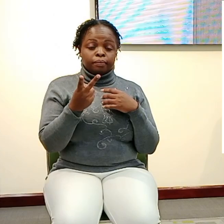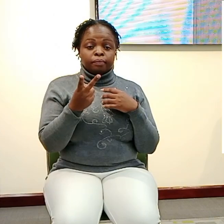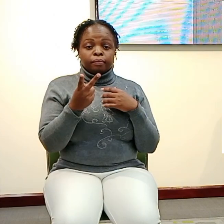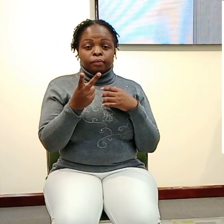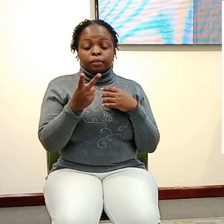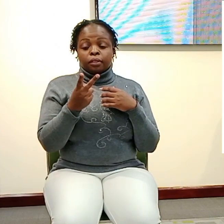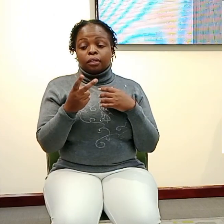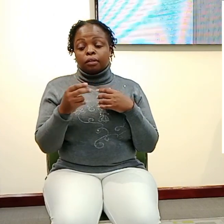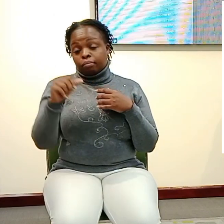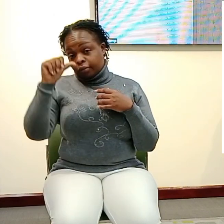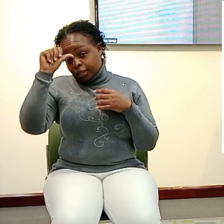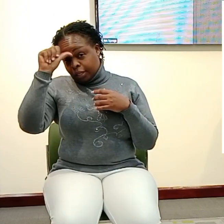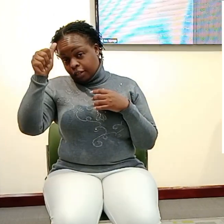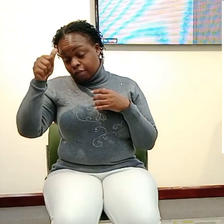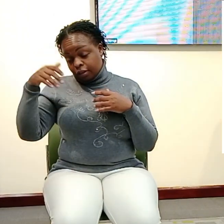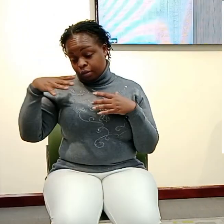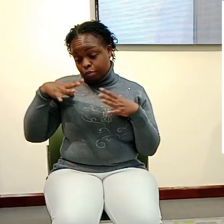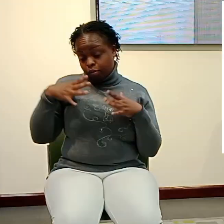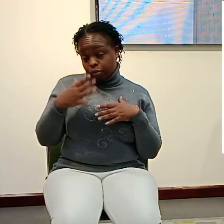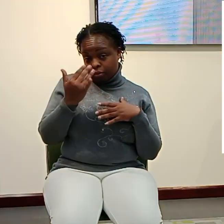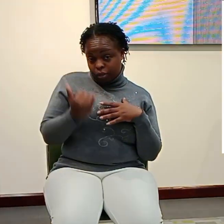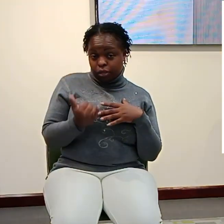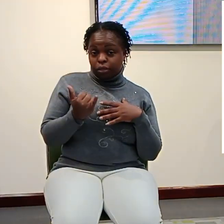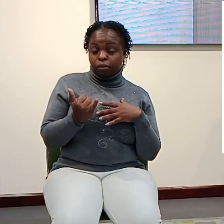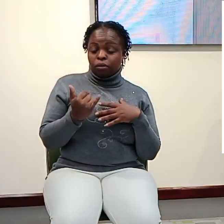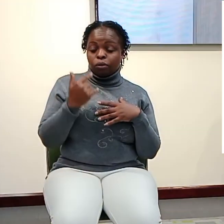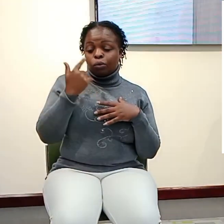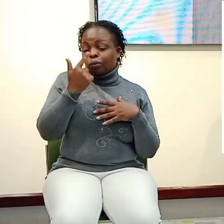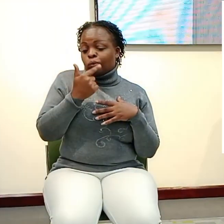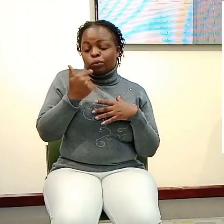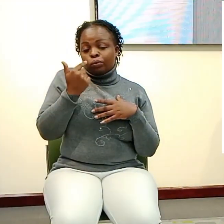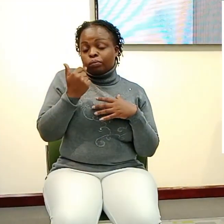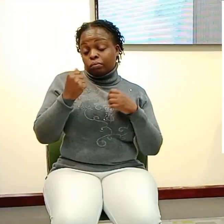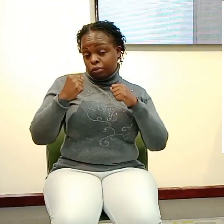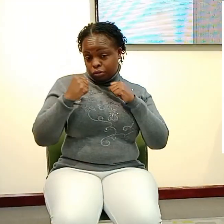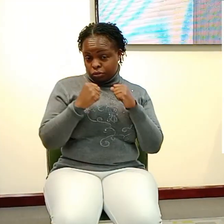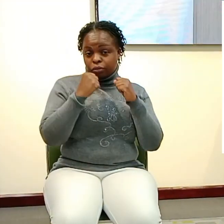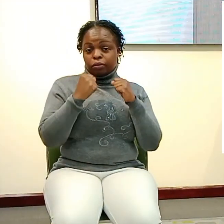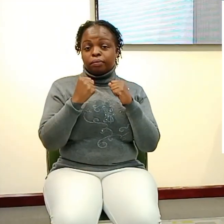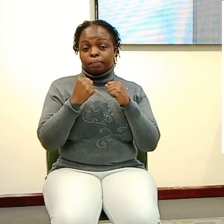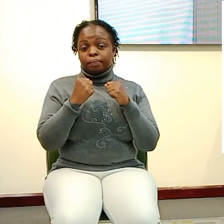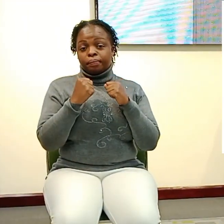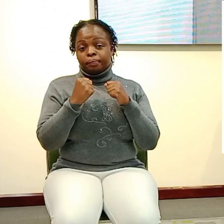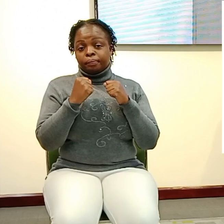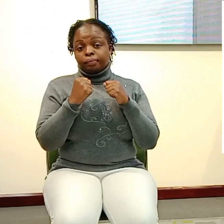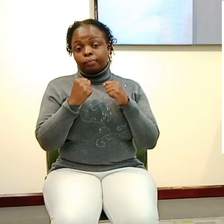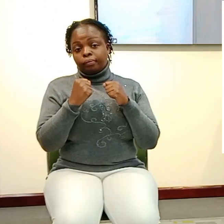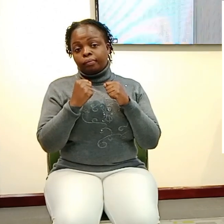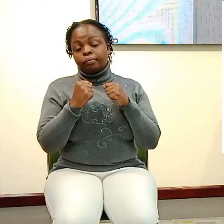young people who are being incredibly brave,